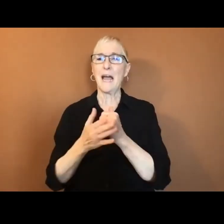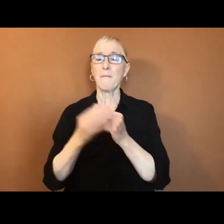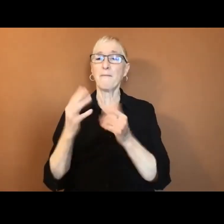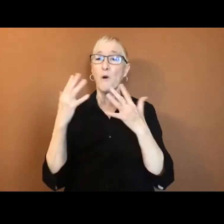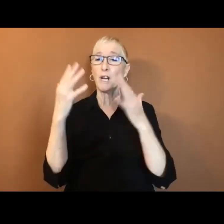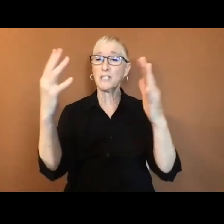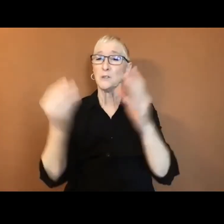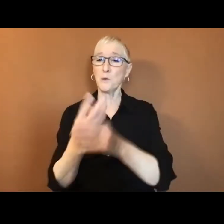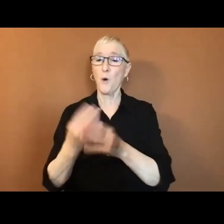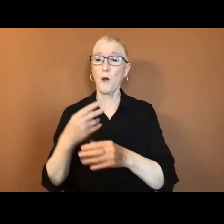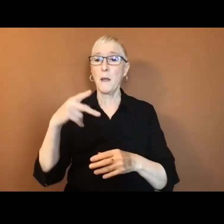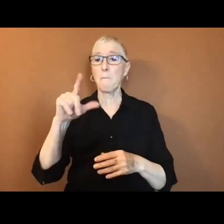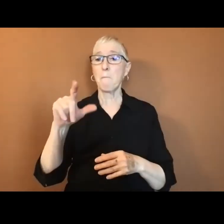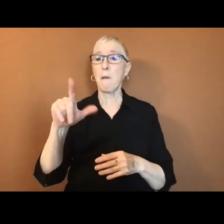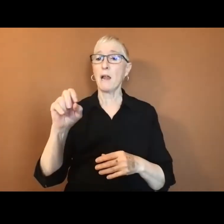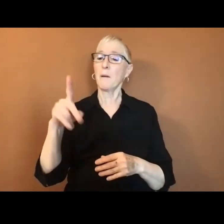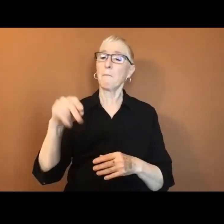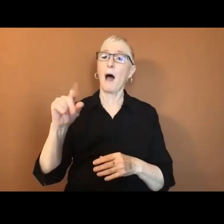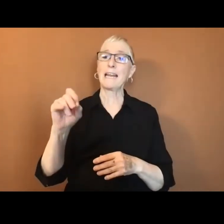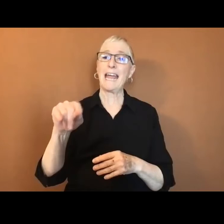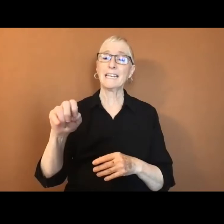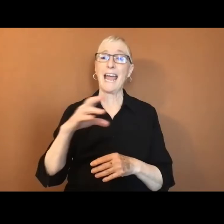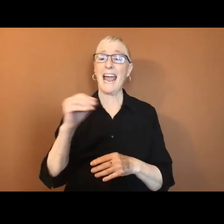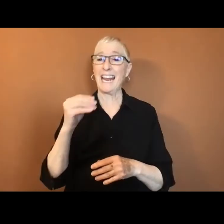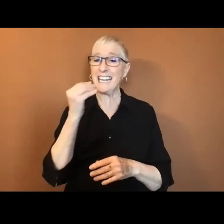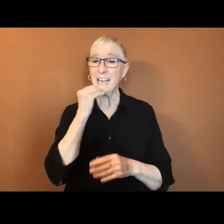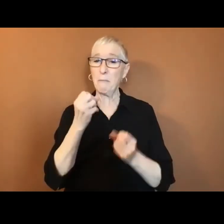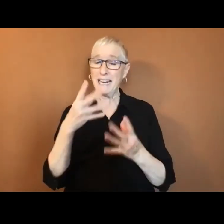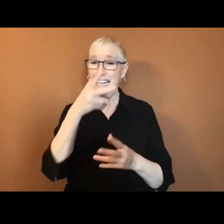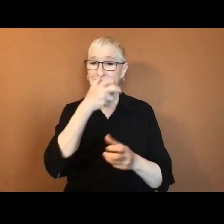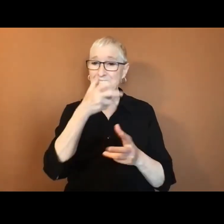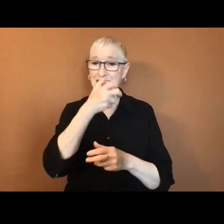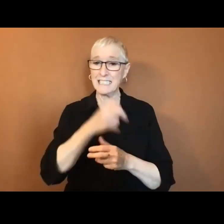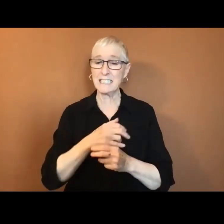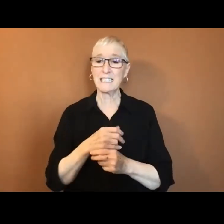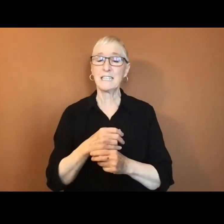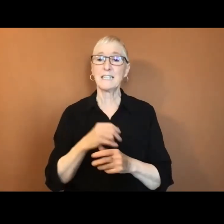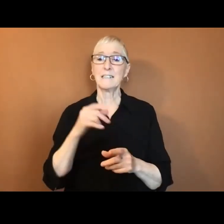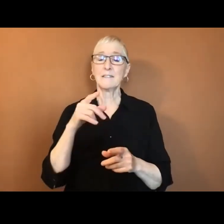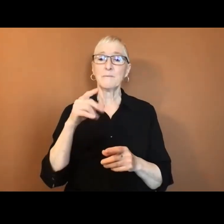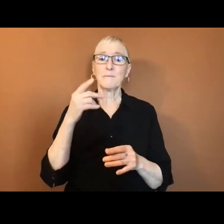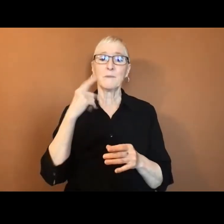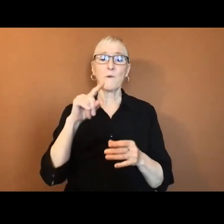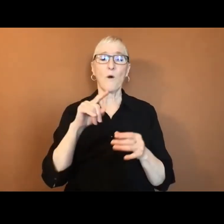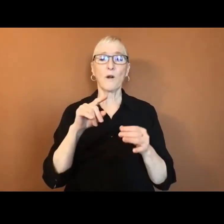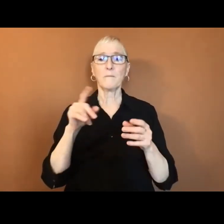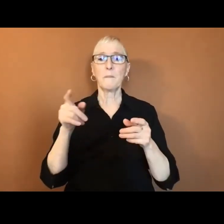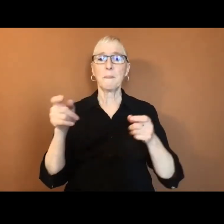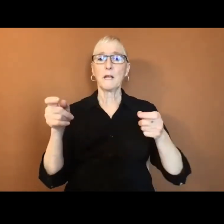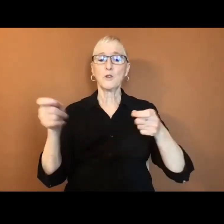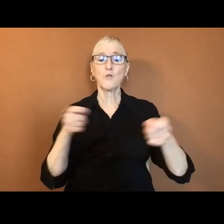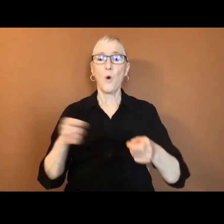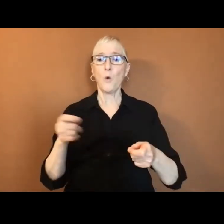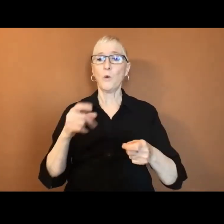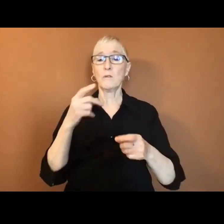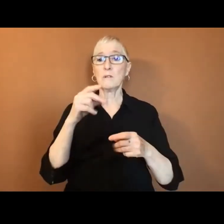pollinate plants. They also eat a lot of insects. So in terms of controlling vectors for disease,